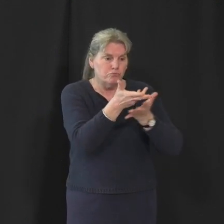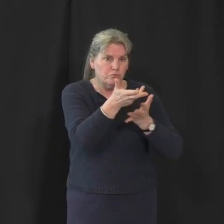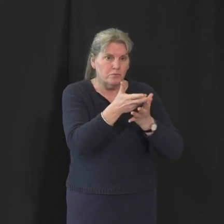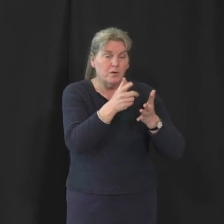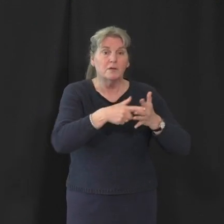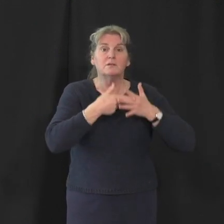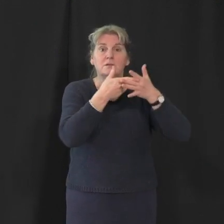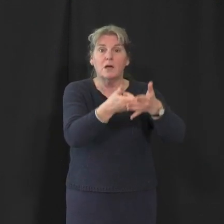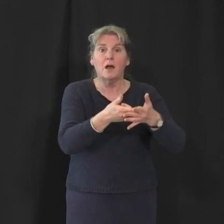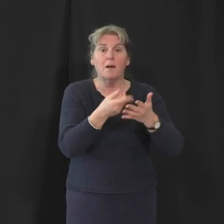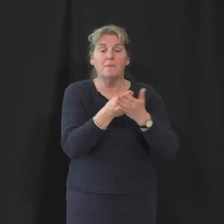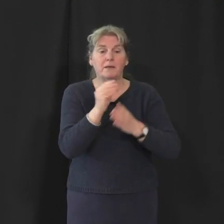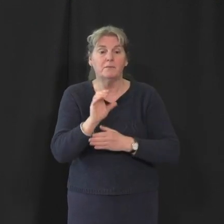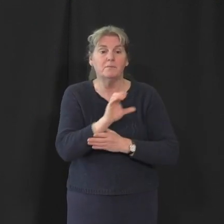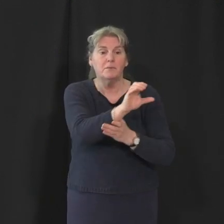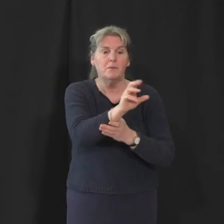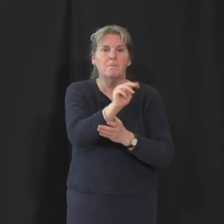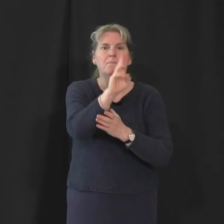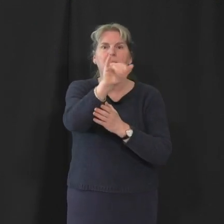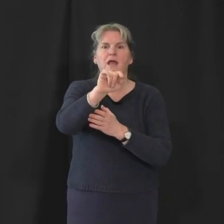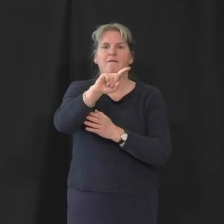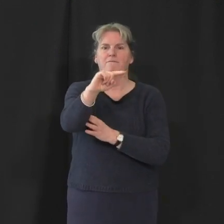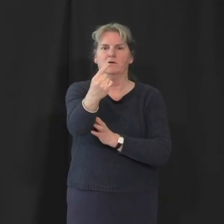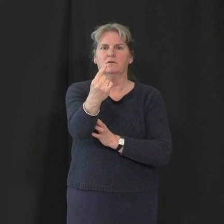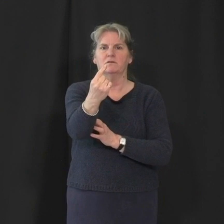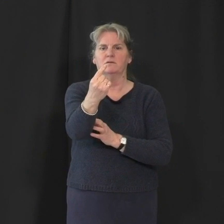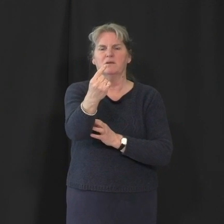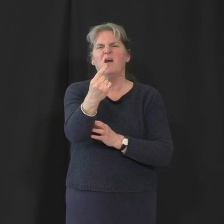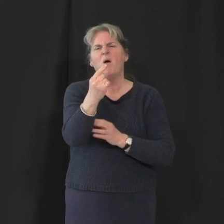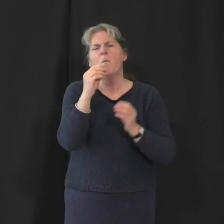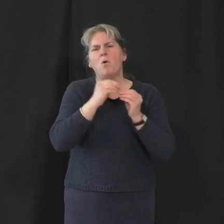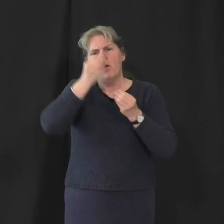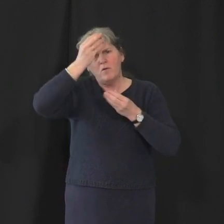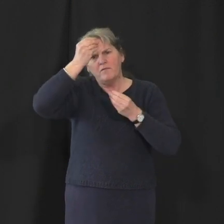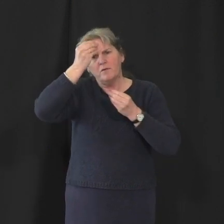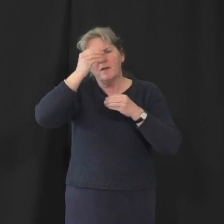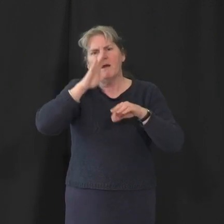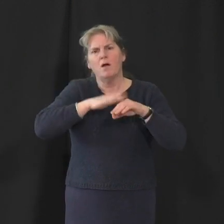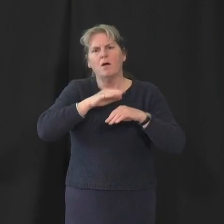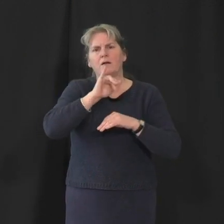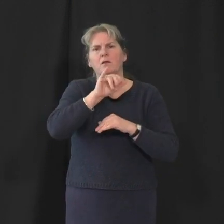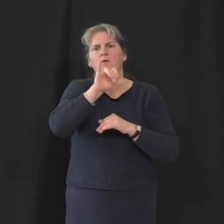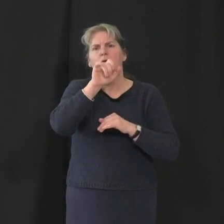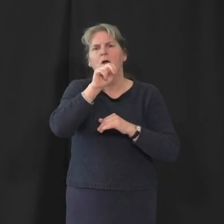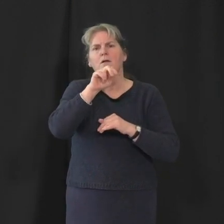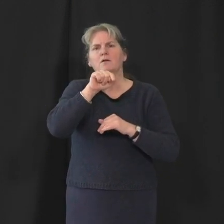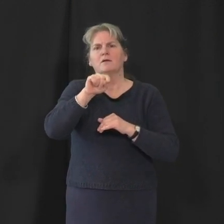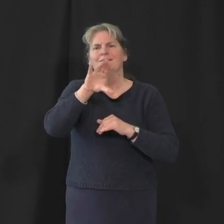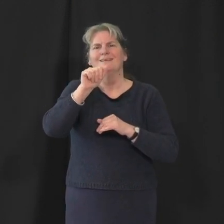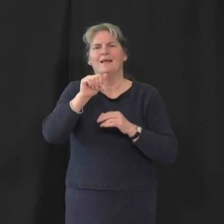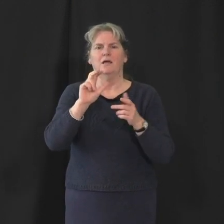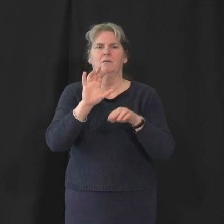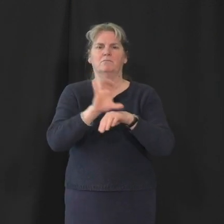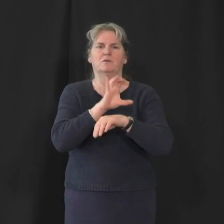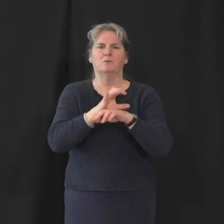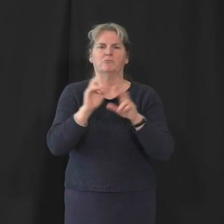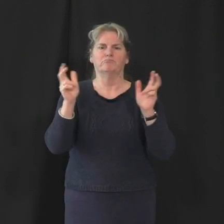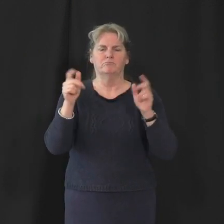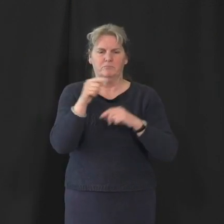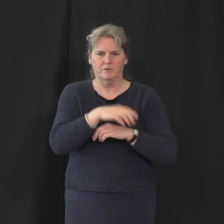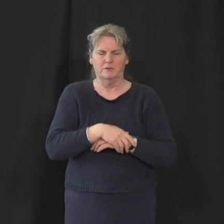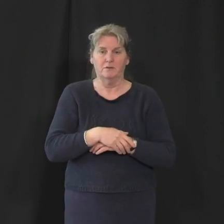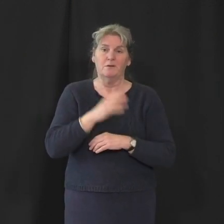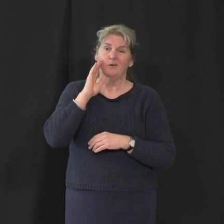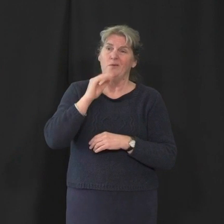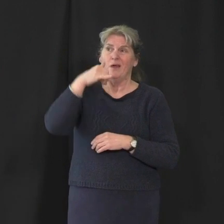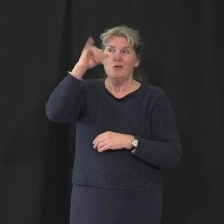beginning May the 1st, 2020, and that information will be on yukon.ca. I would like to remind Yukoners that our